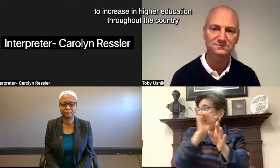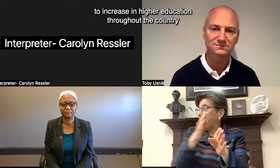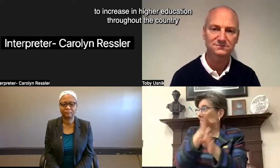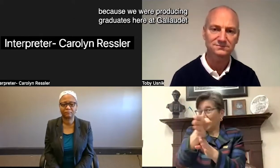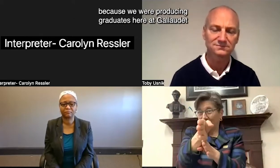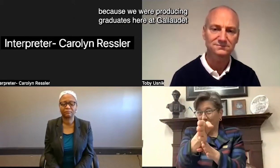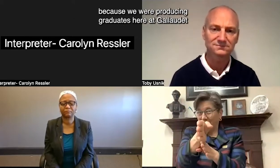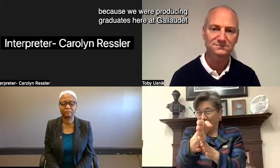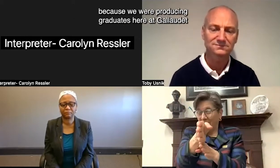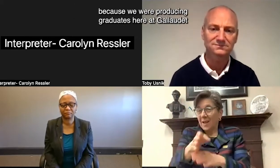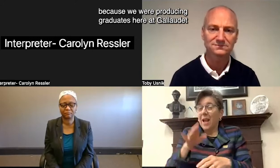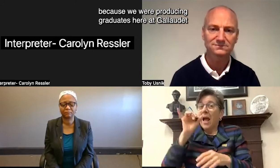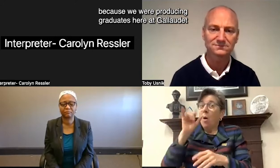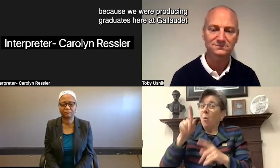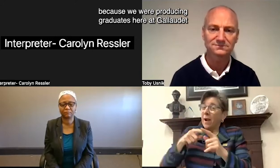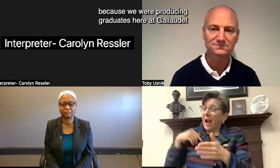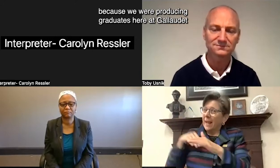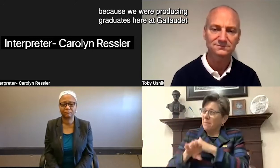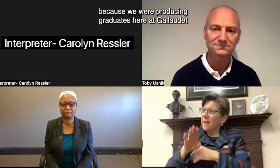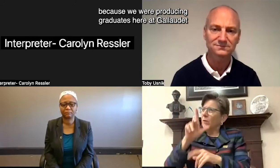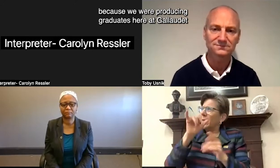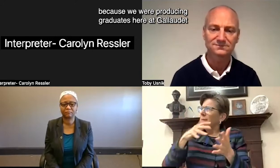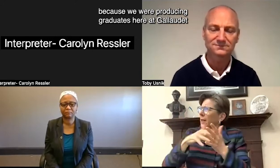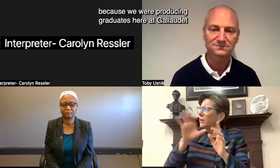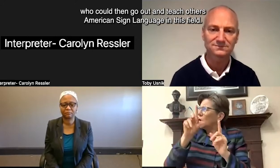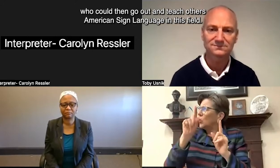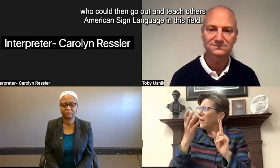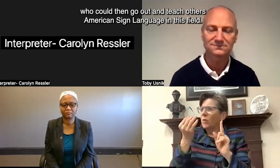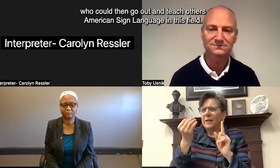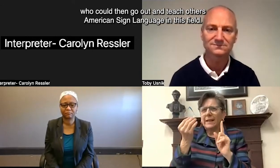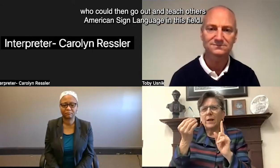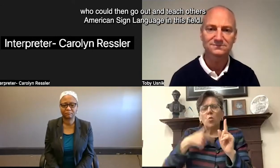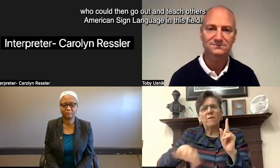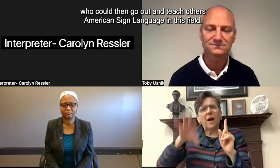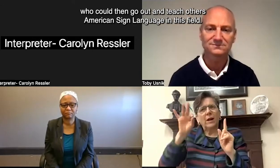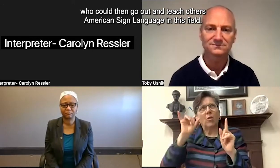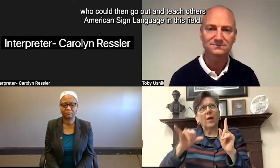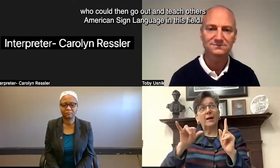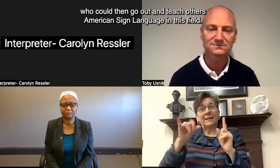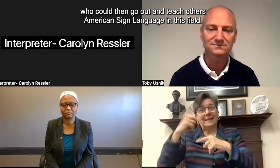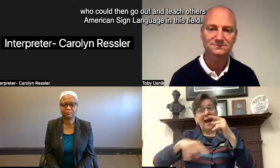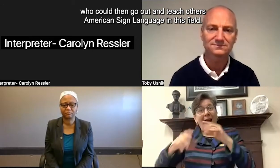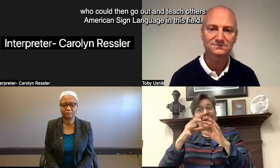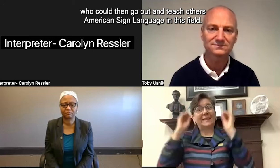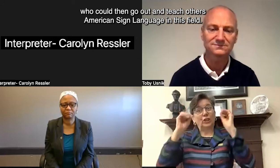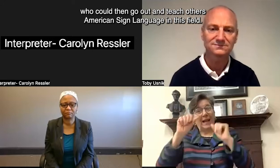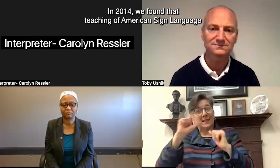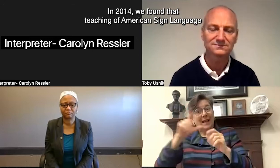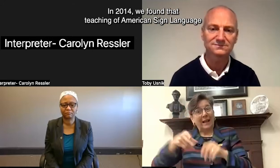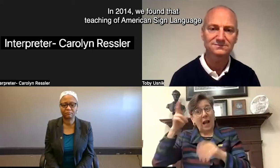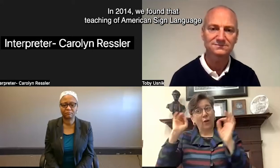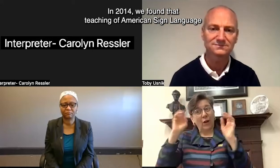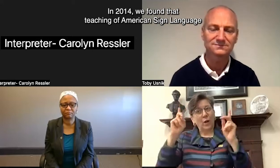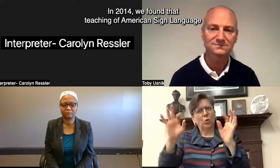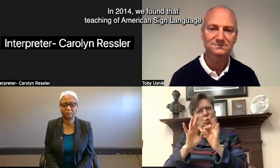graduates here at Gallaudet who could then go out and teach others American Sign Language in this field. In 2014, we found